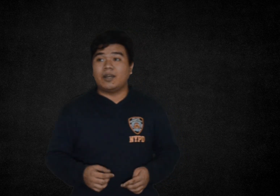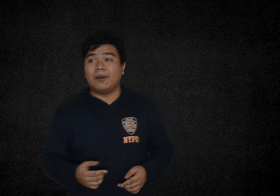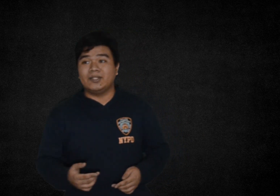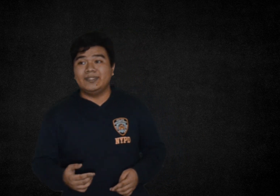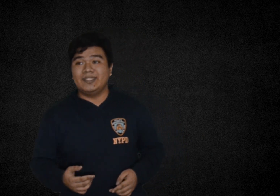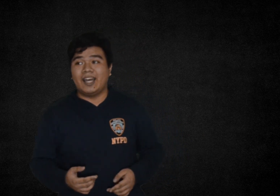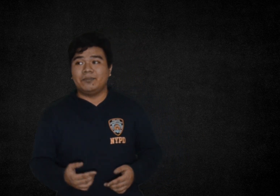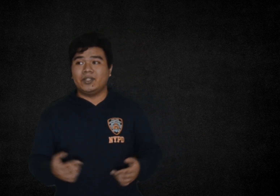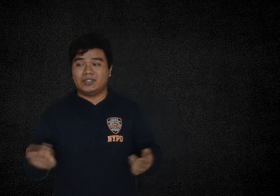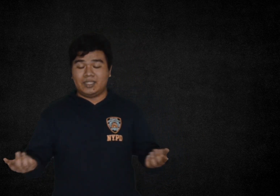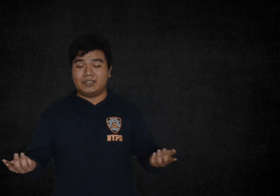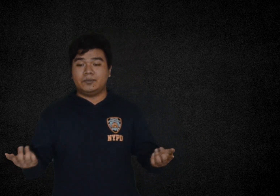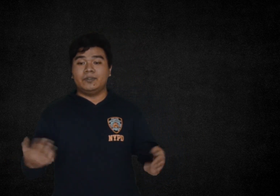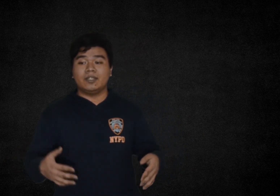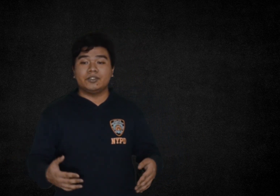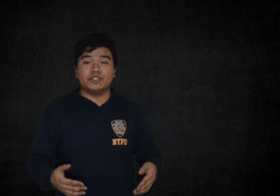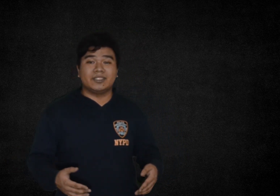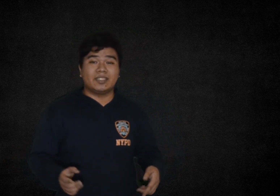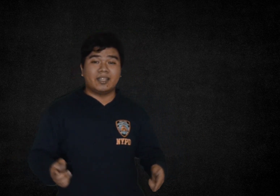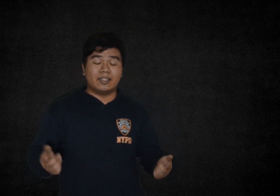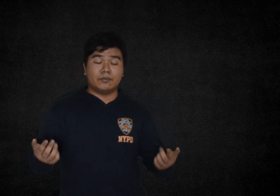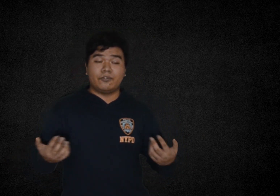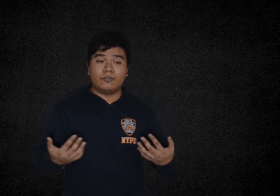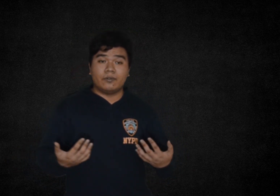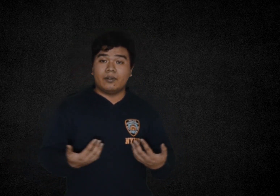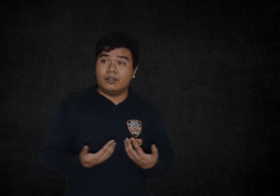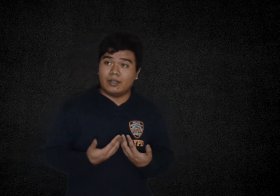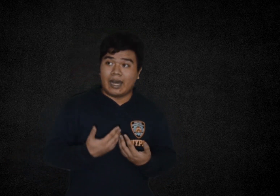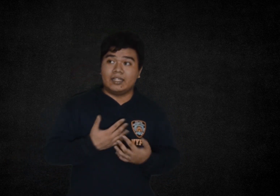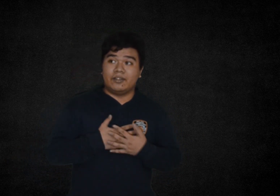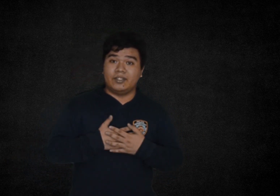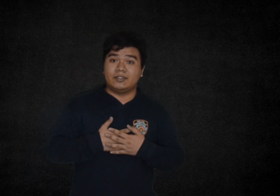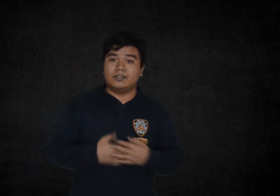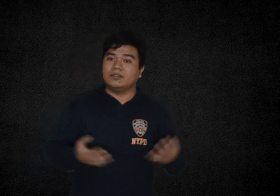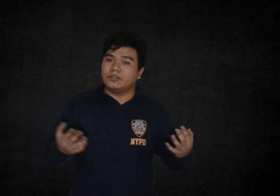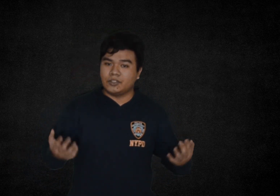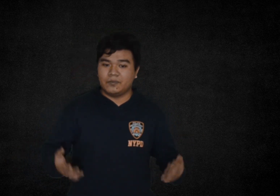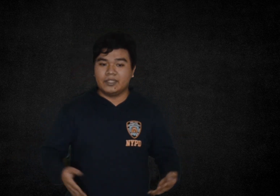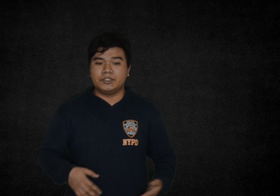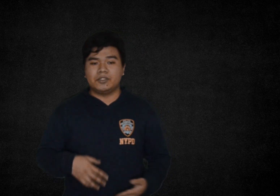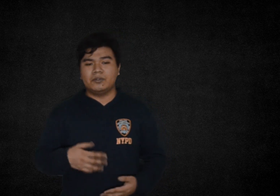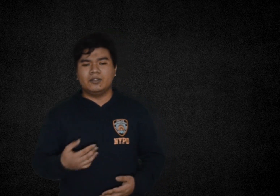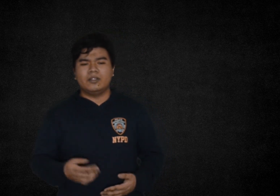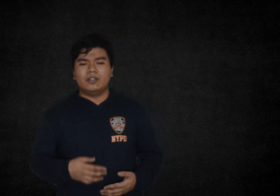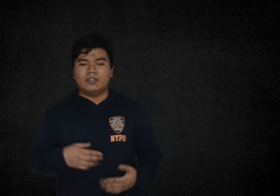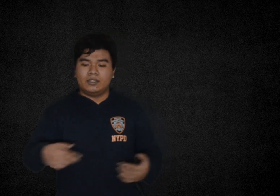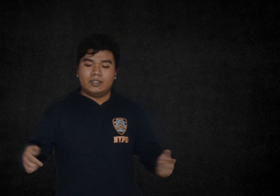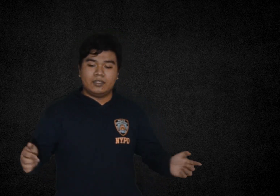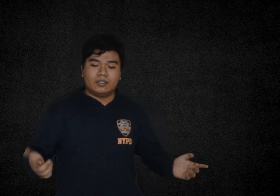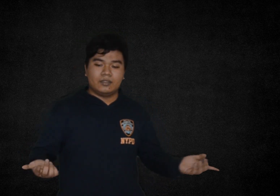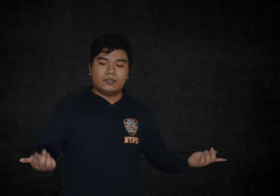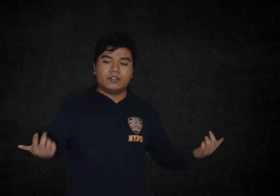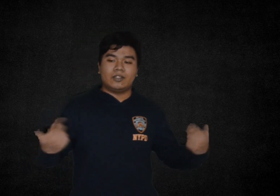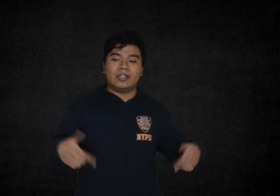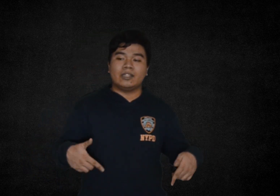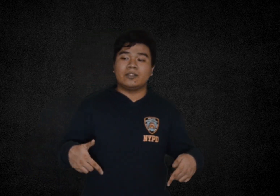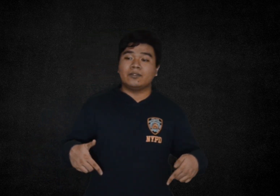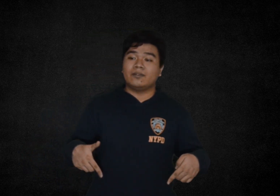about that, because it's really interesting and I love it so much. So click